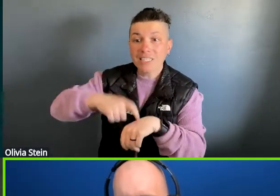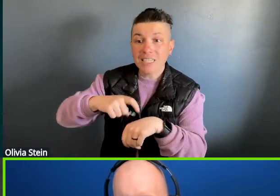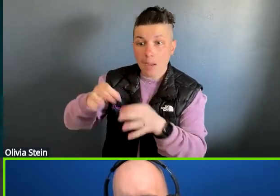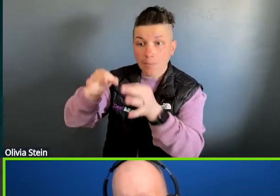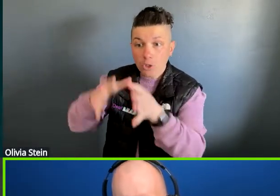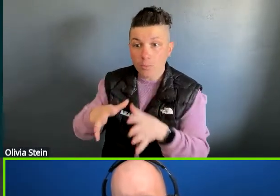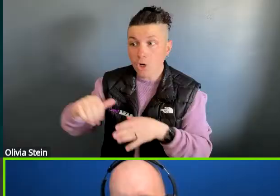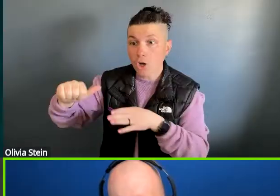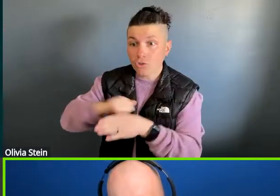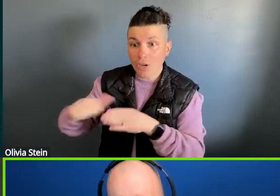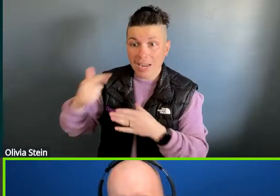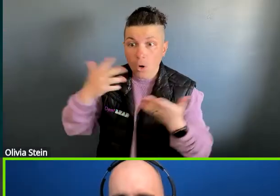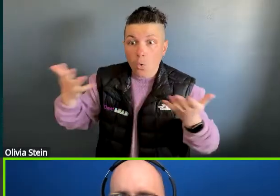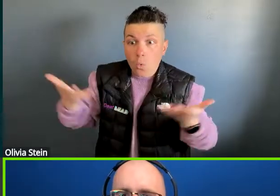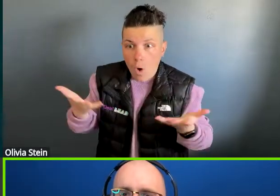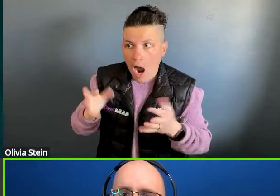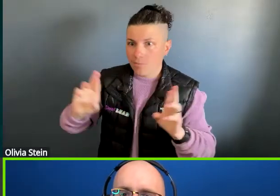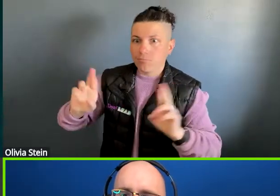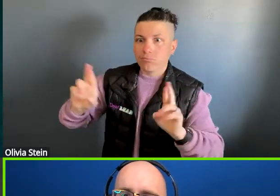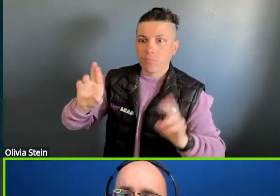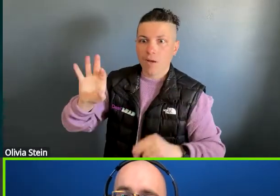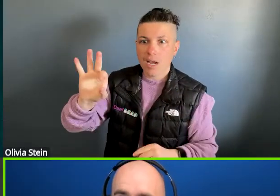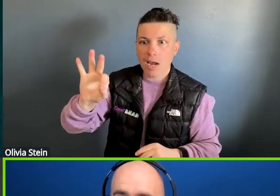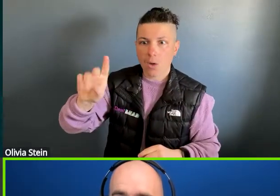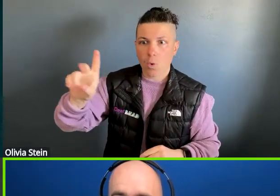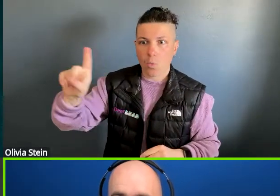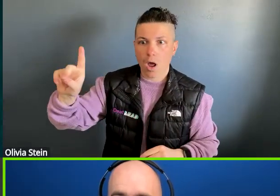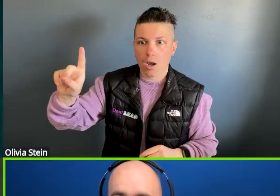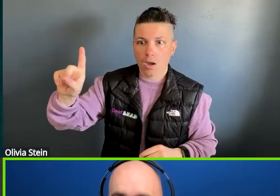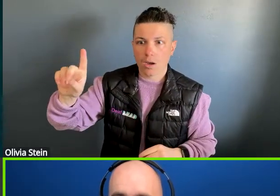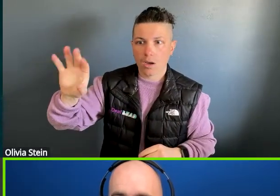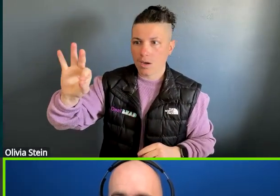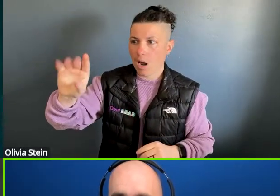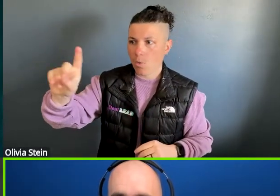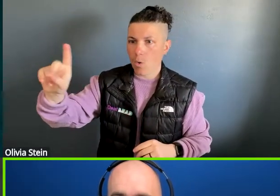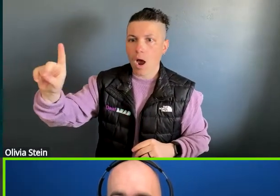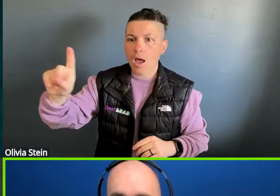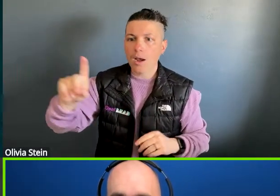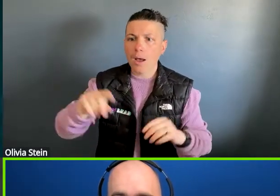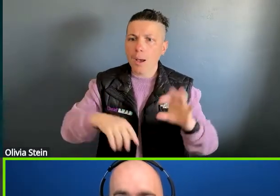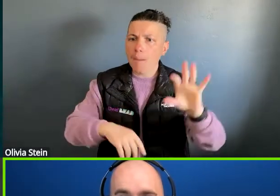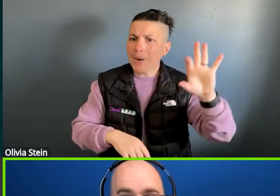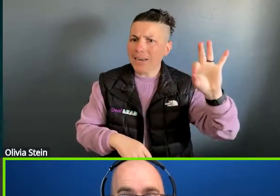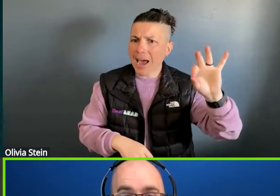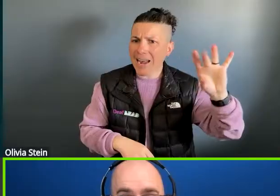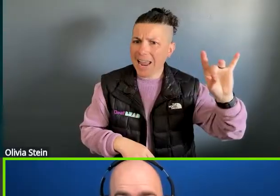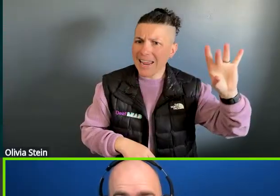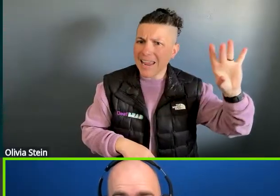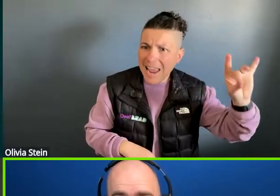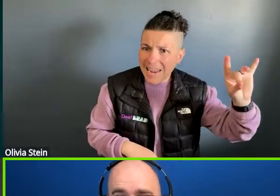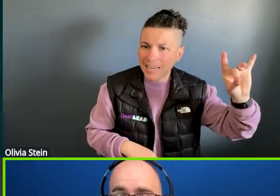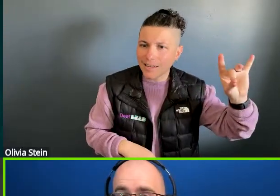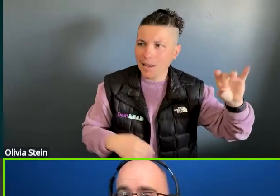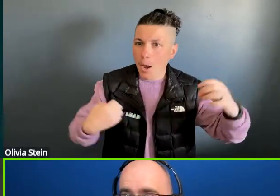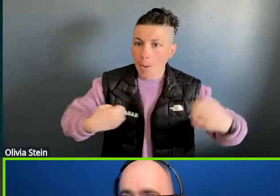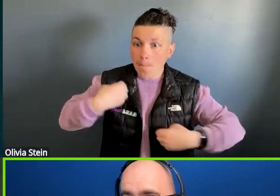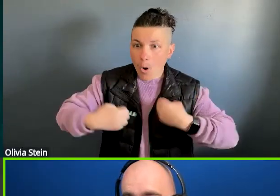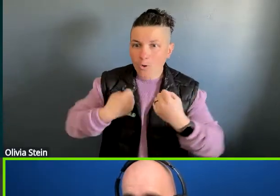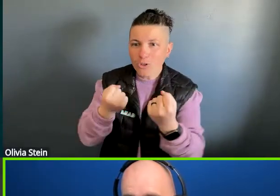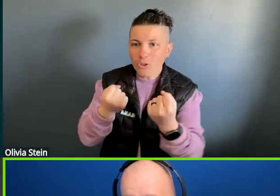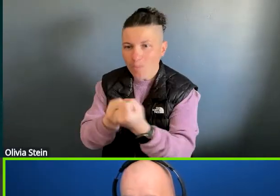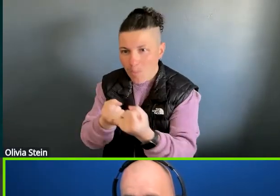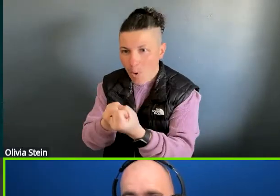need of support in their moment of distress. Oftentimes, interpreters are trained in 911, but when it comes